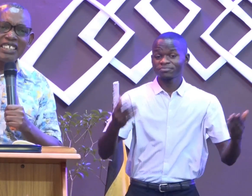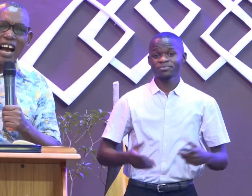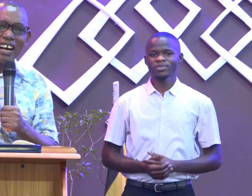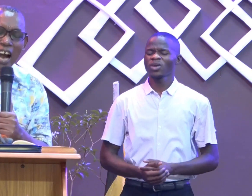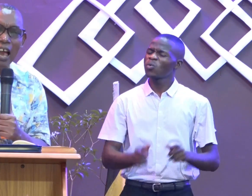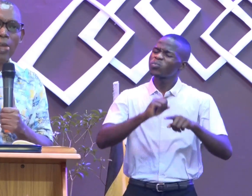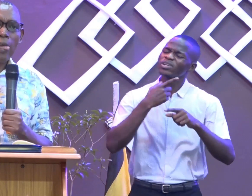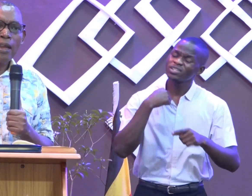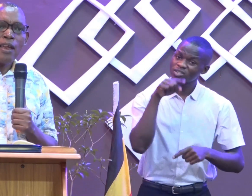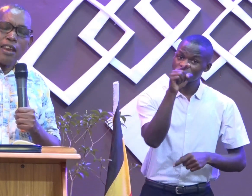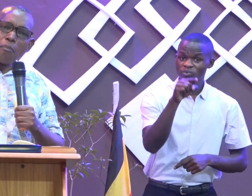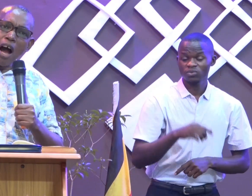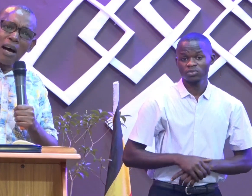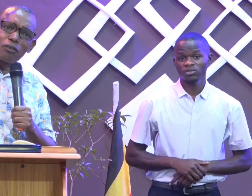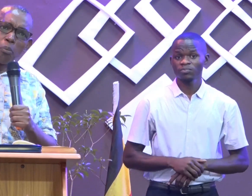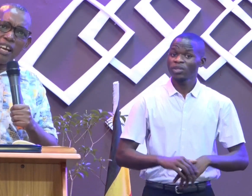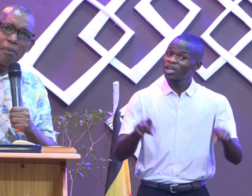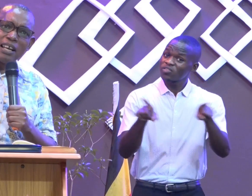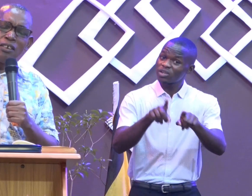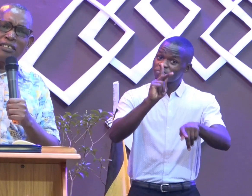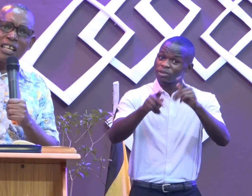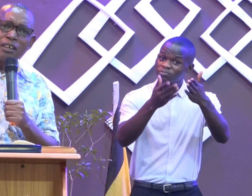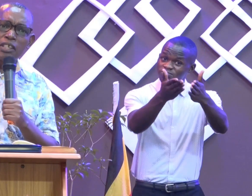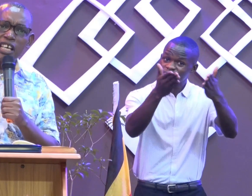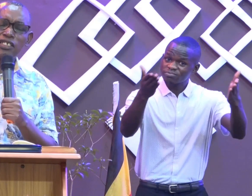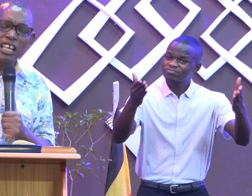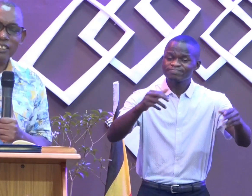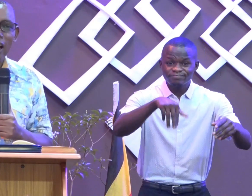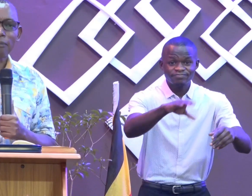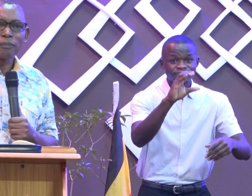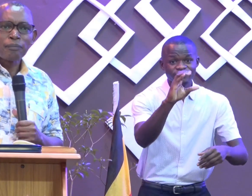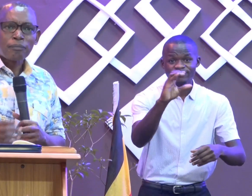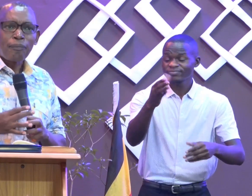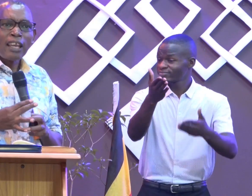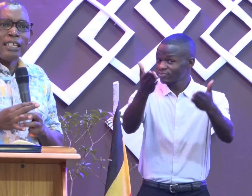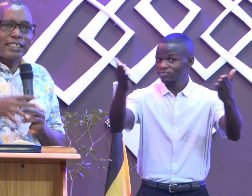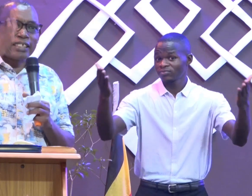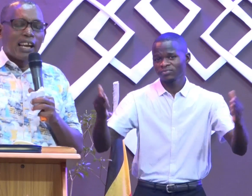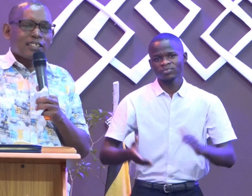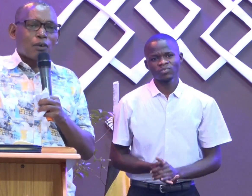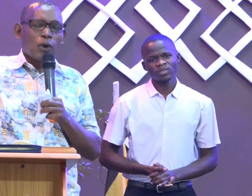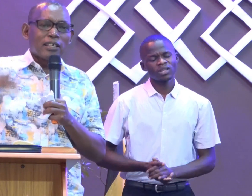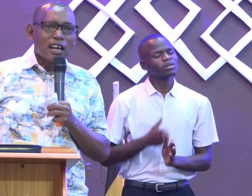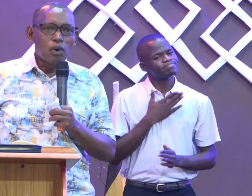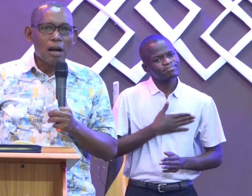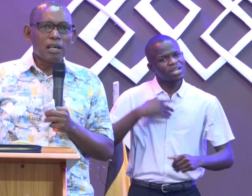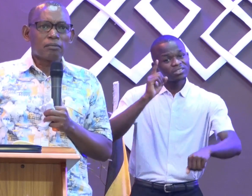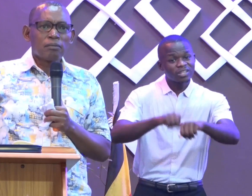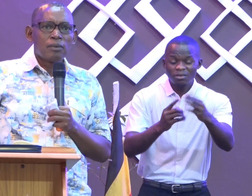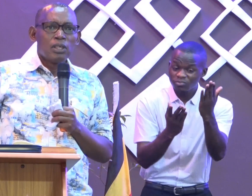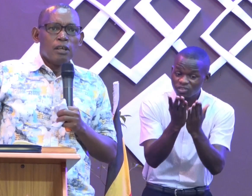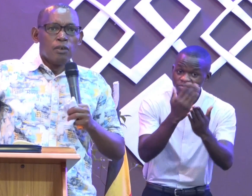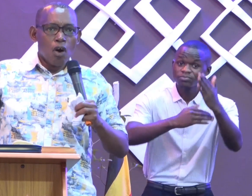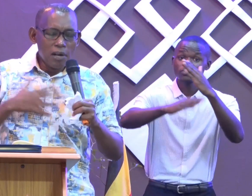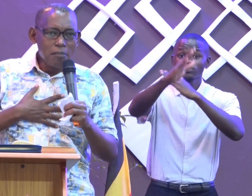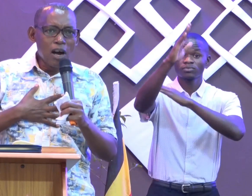implementers. We need you. And all people of UCC, it is a time